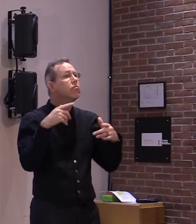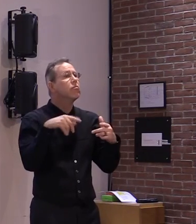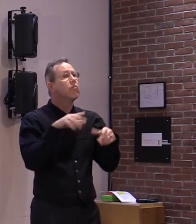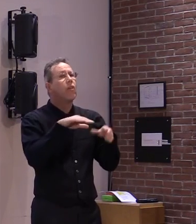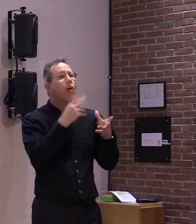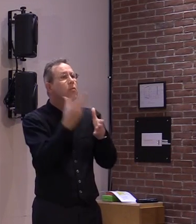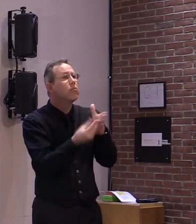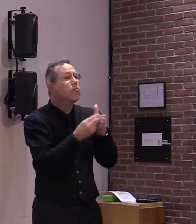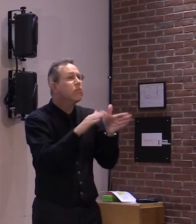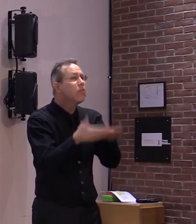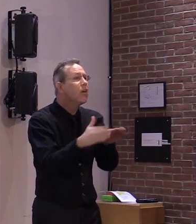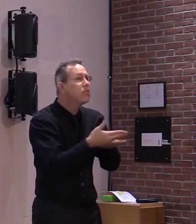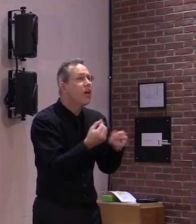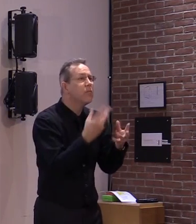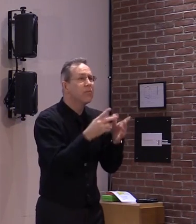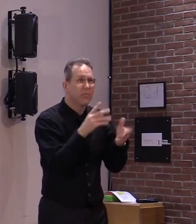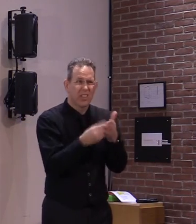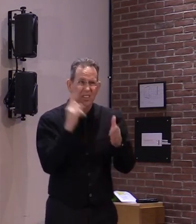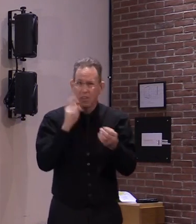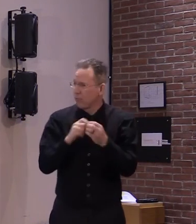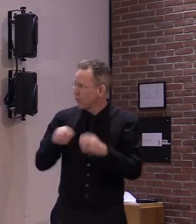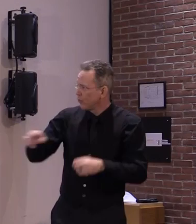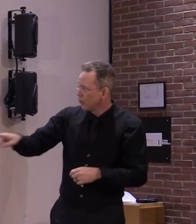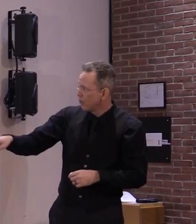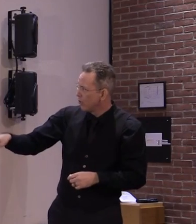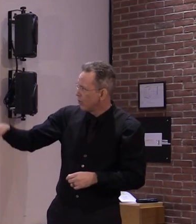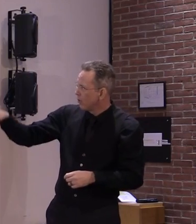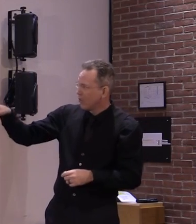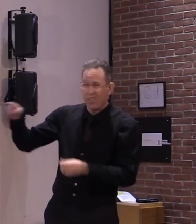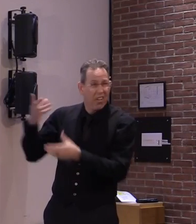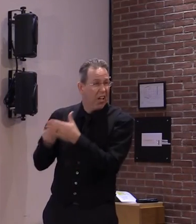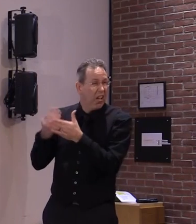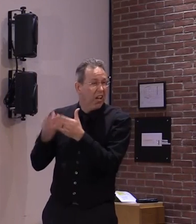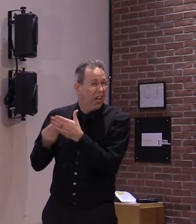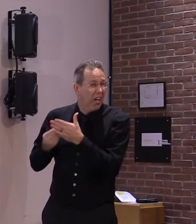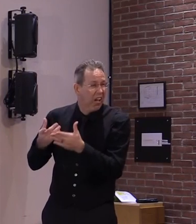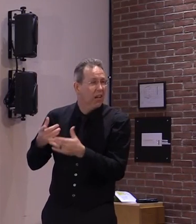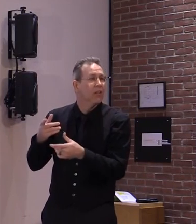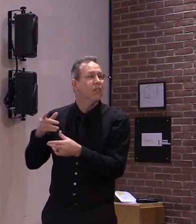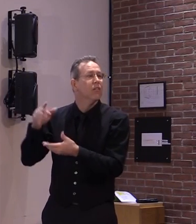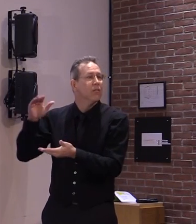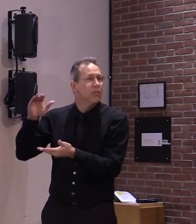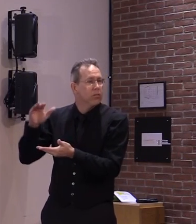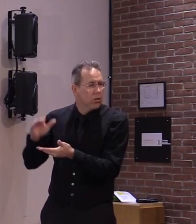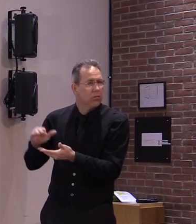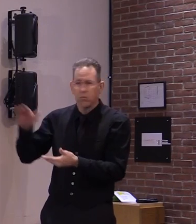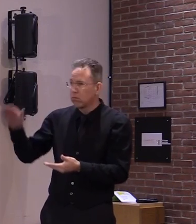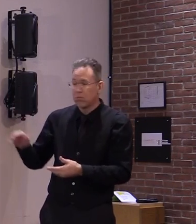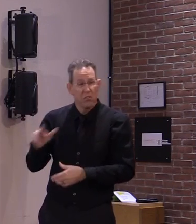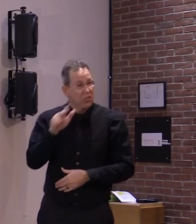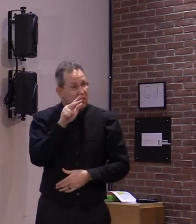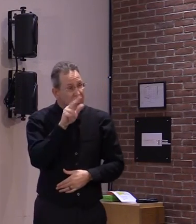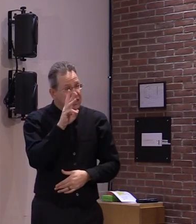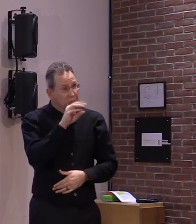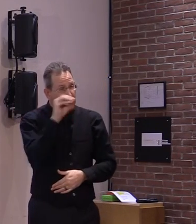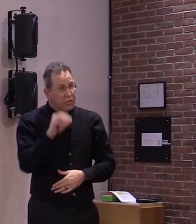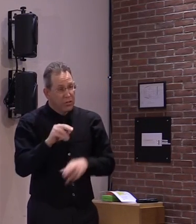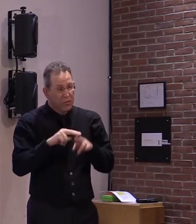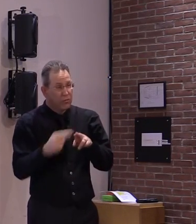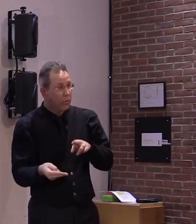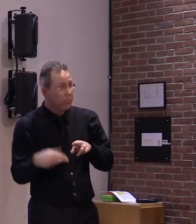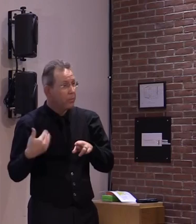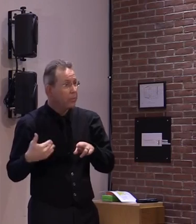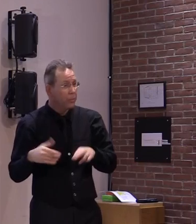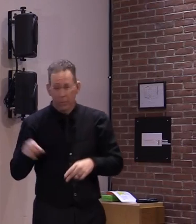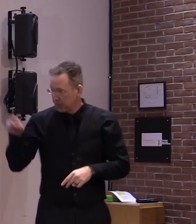seven-day average falling 36% in just the last 14 days. And with the national cases forecasted to continue